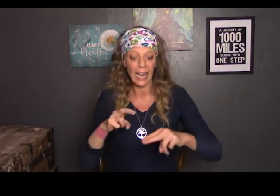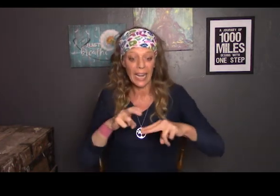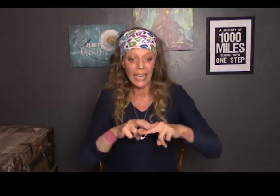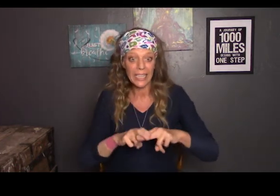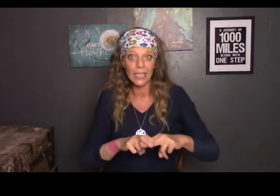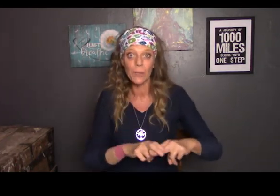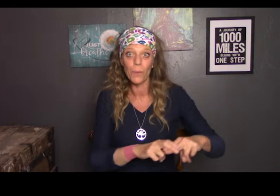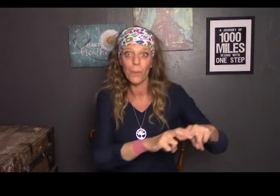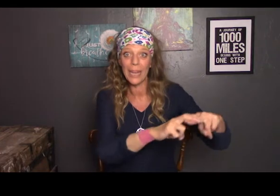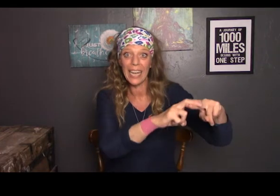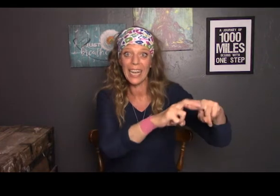a swing,